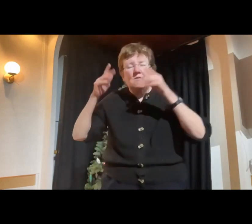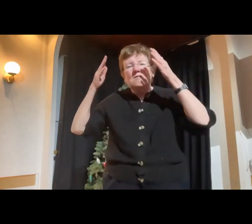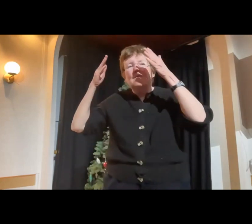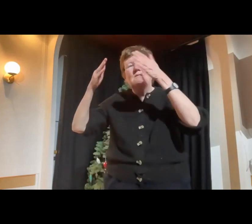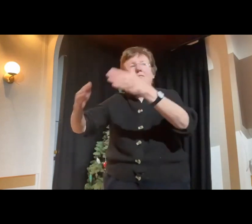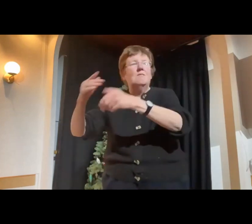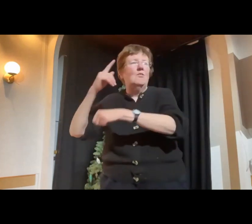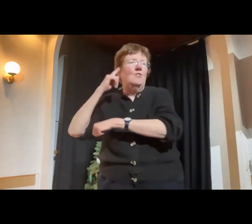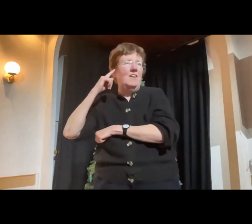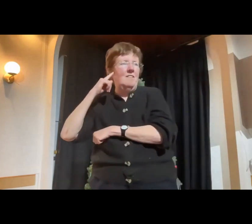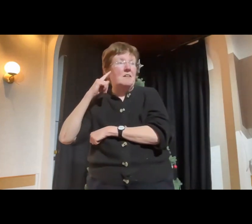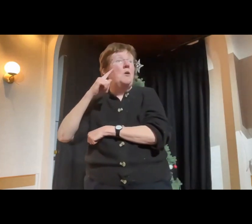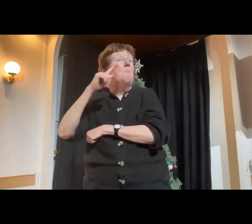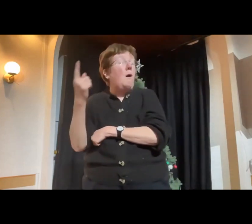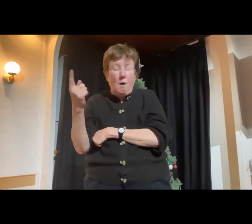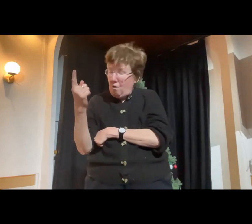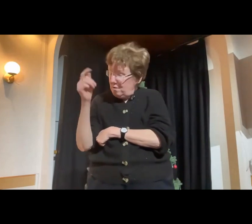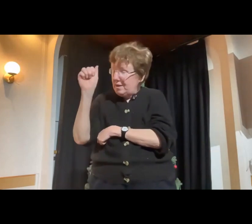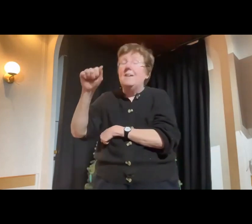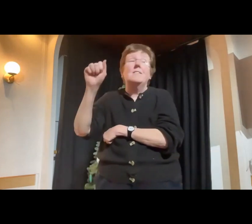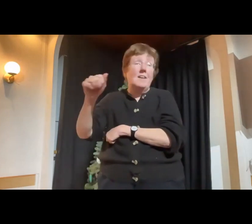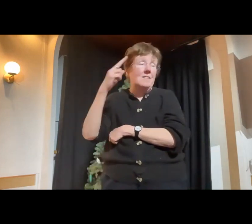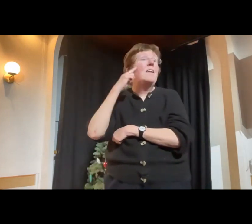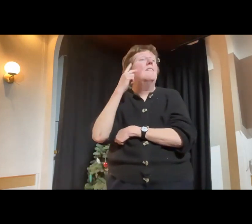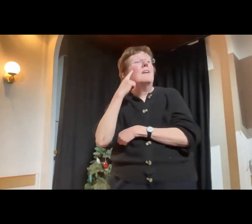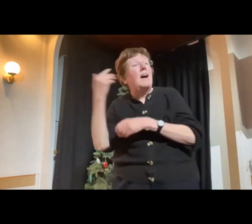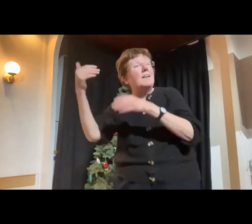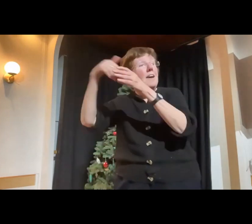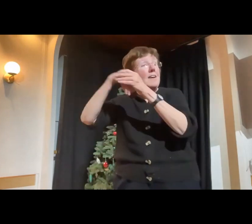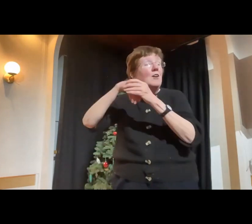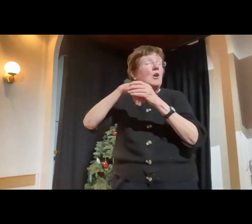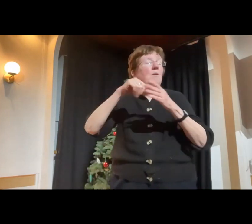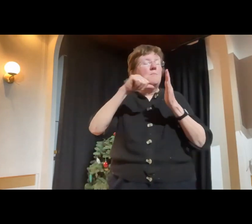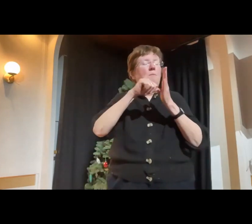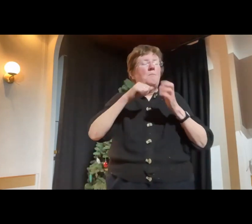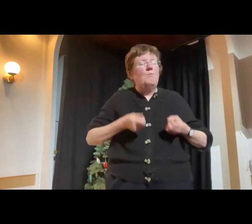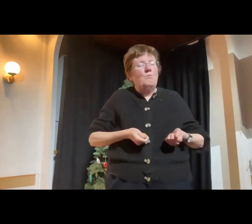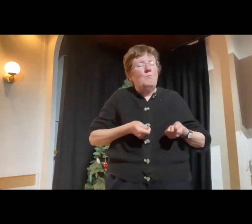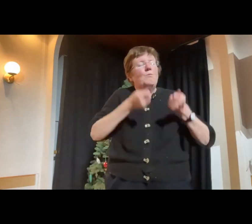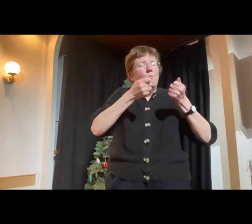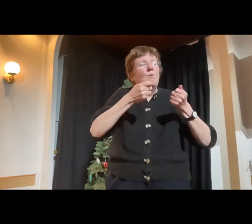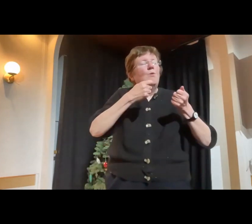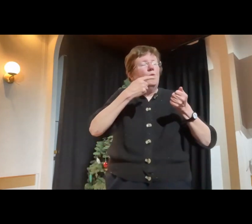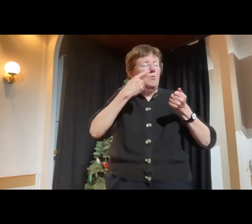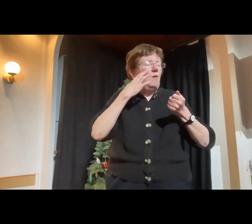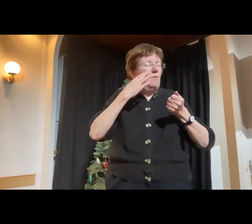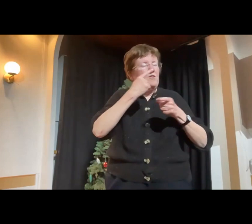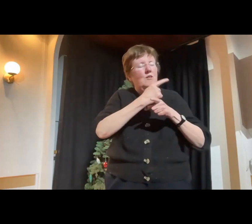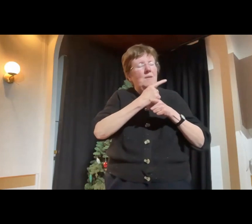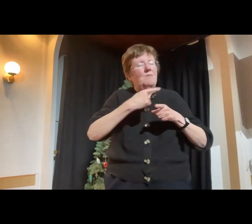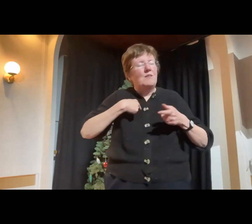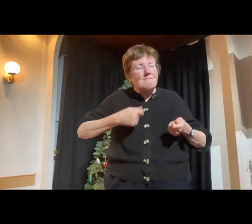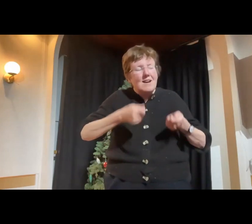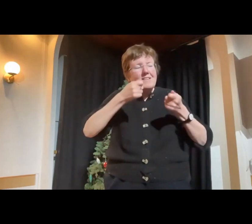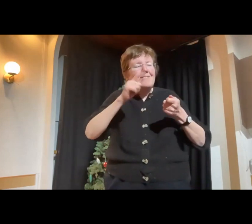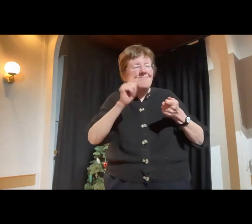about BSL at L3 level is mostly focused on hearing pupils, but yes, of course, deaf pupils could be included. The problem